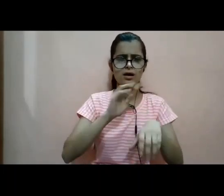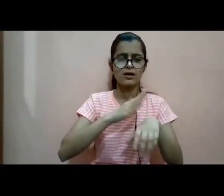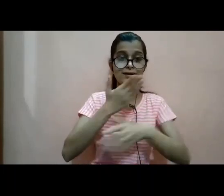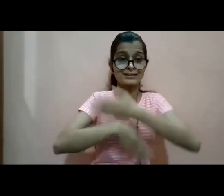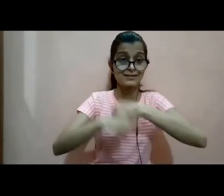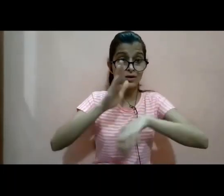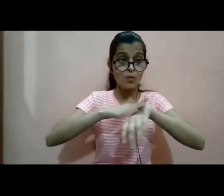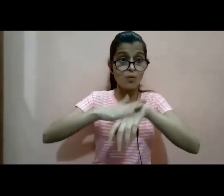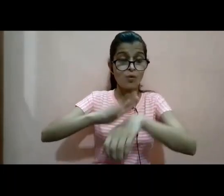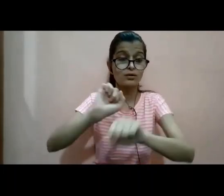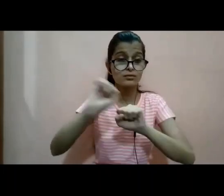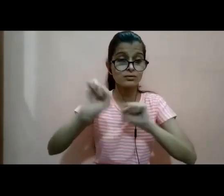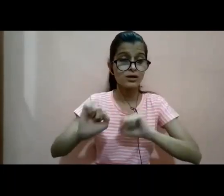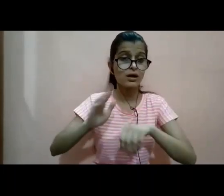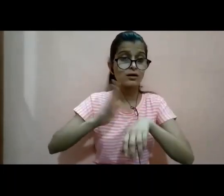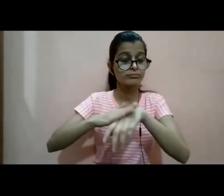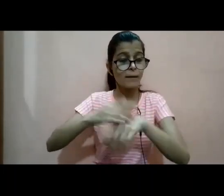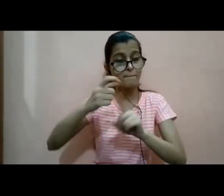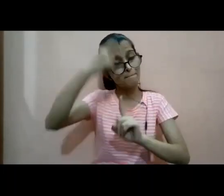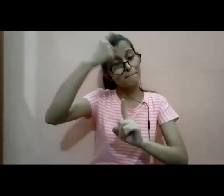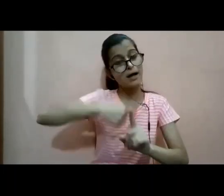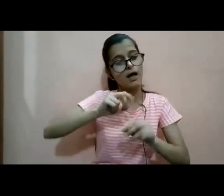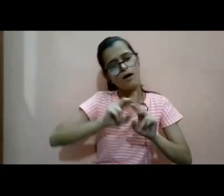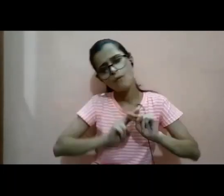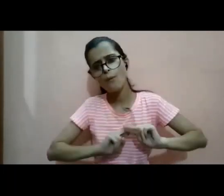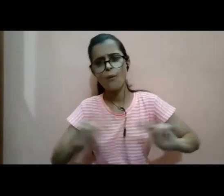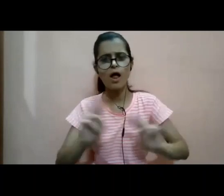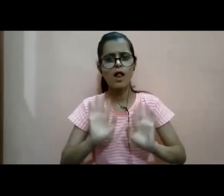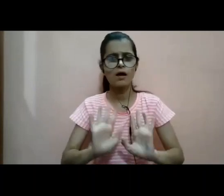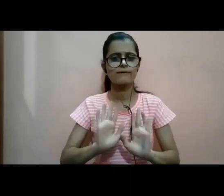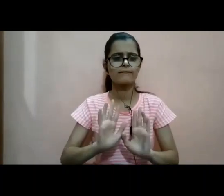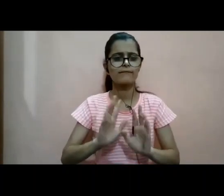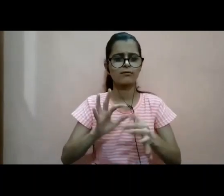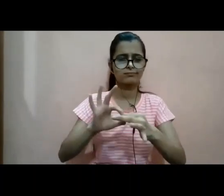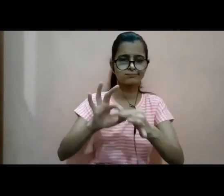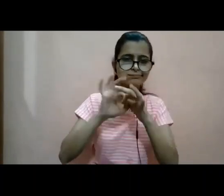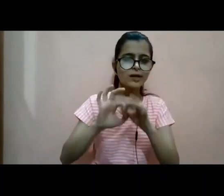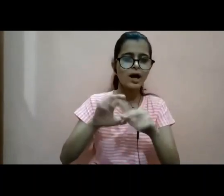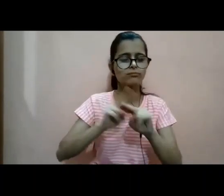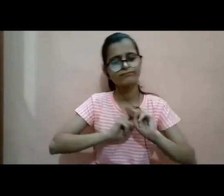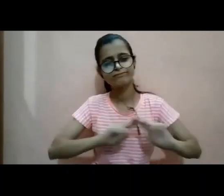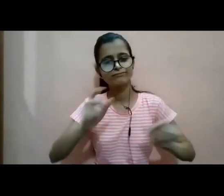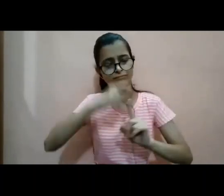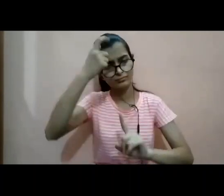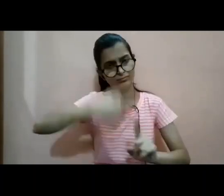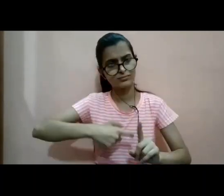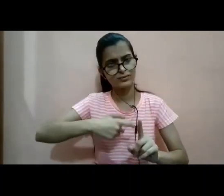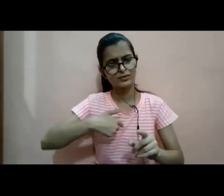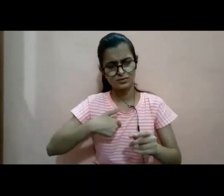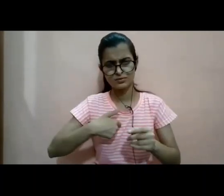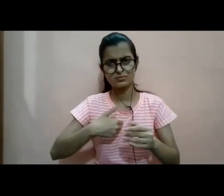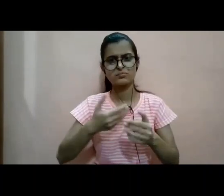is personal, which is completely personal? So, does it dislocate or reconstruct the self?